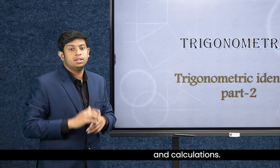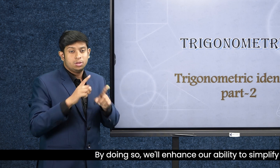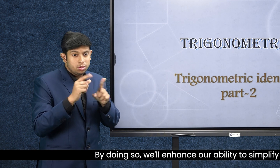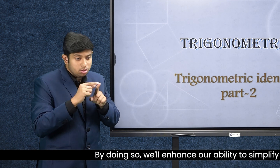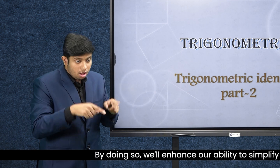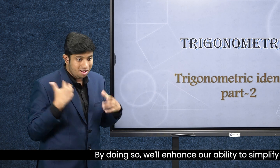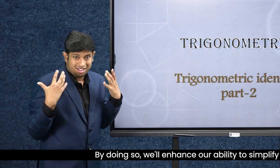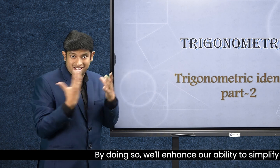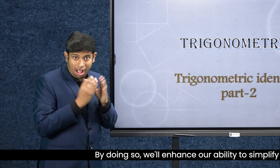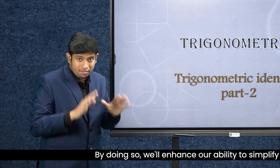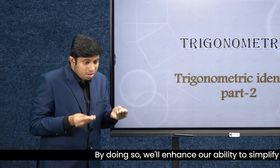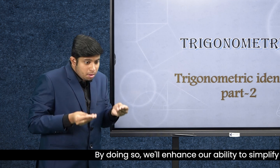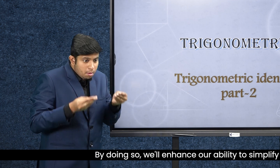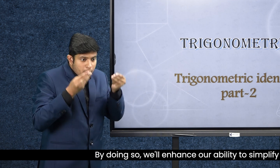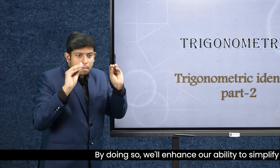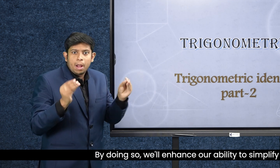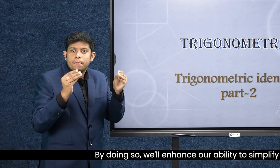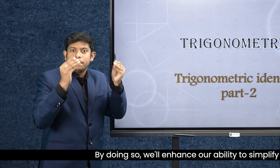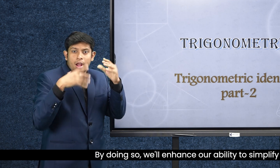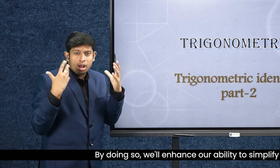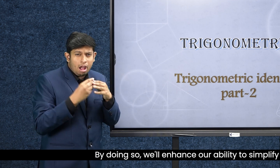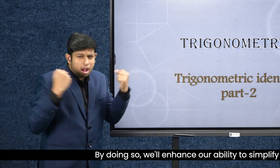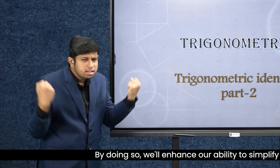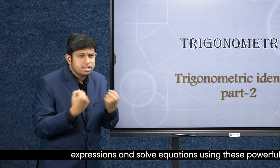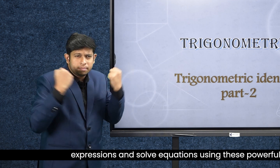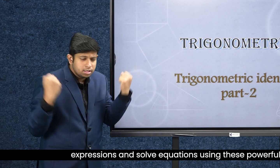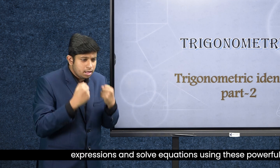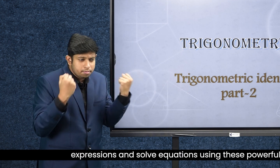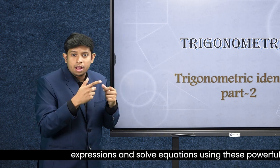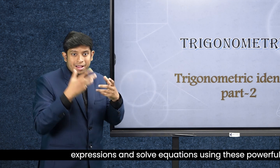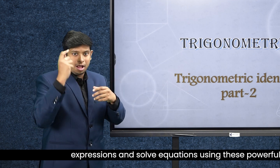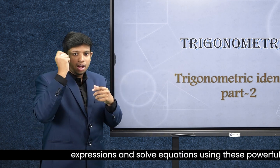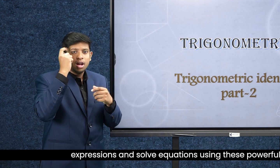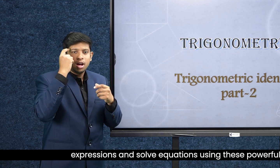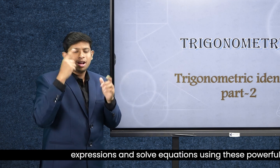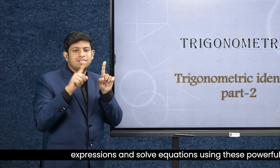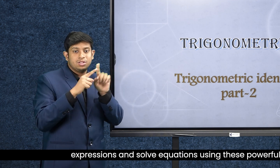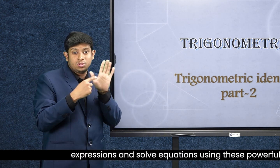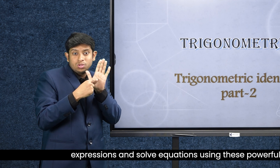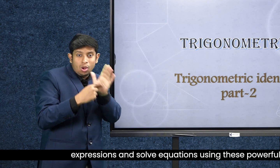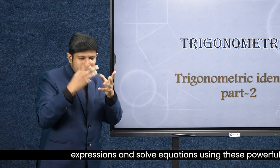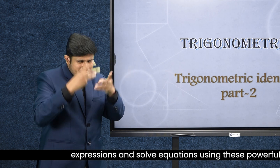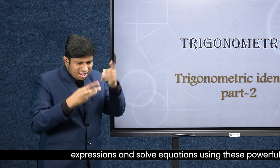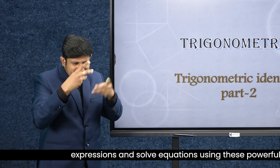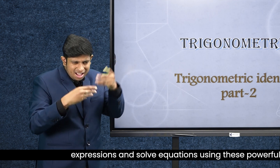By doing so, we will enhance our ability to simplify expressions and solve equations using these powerful tools.